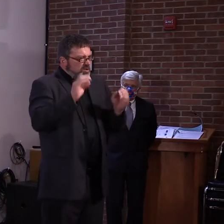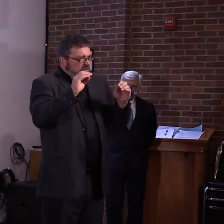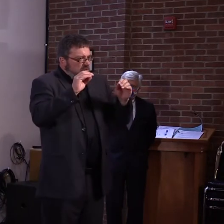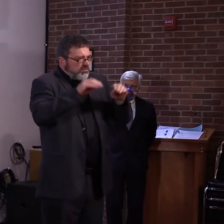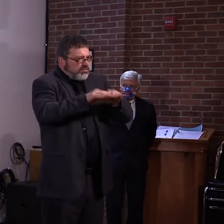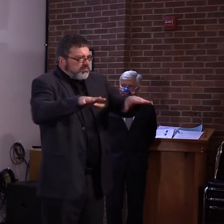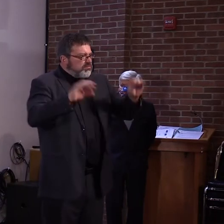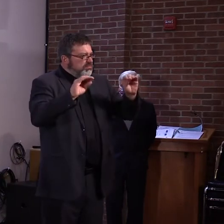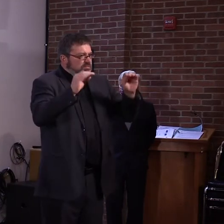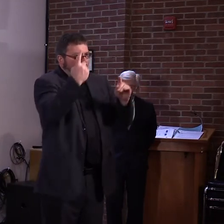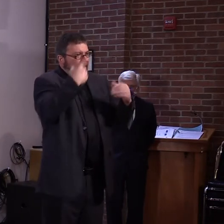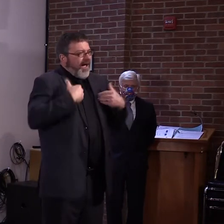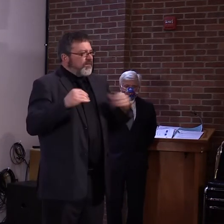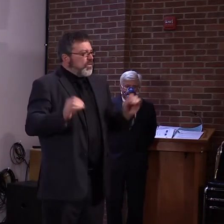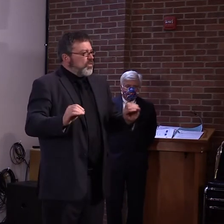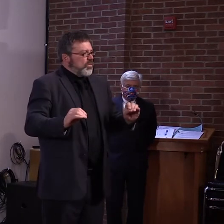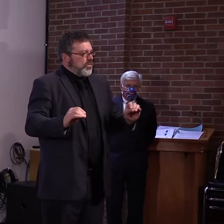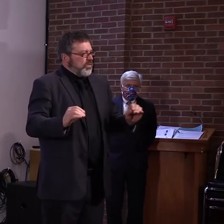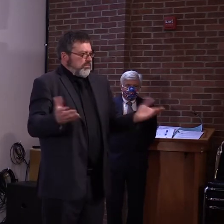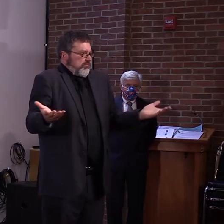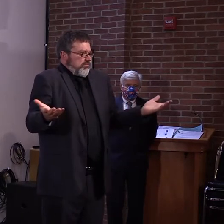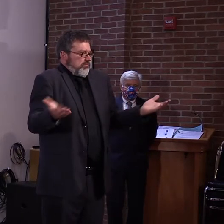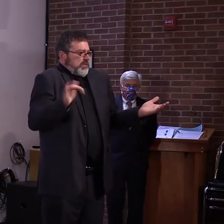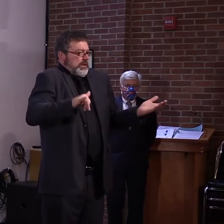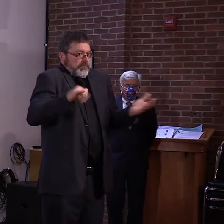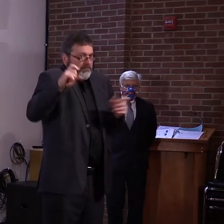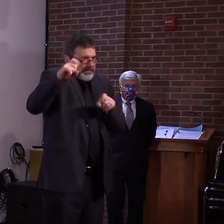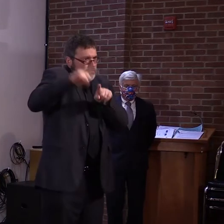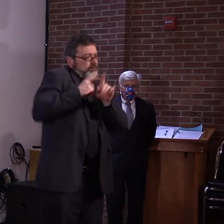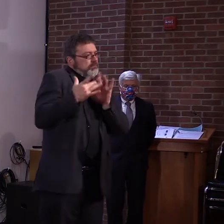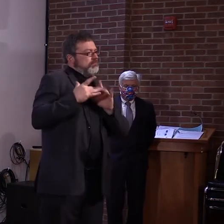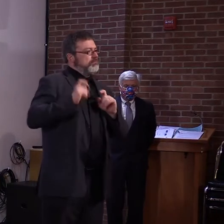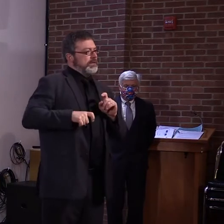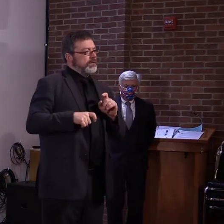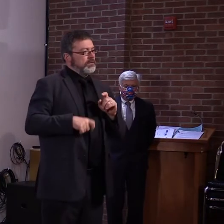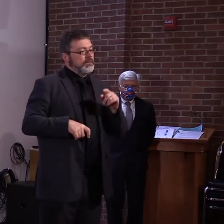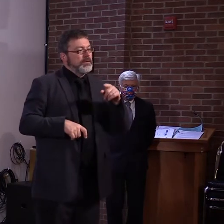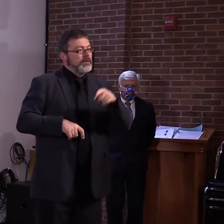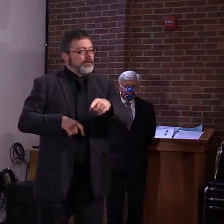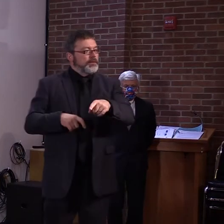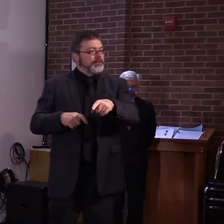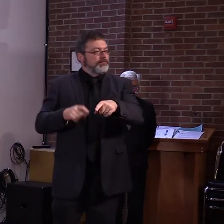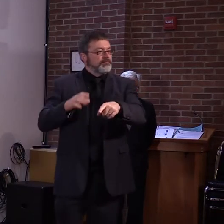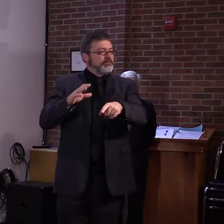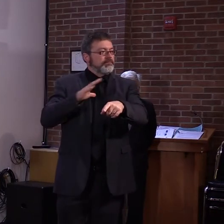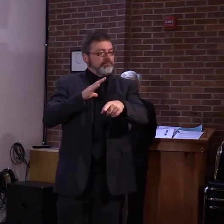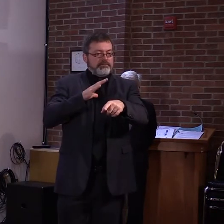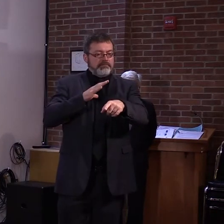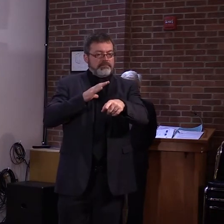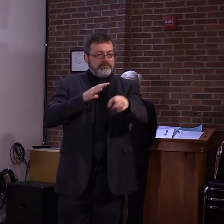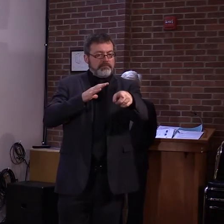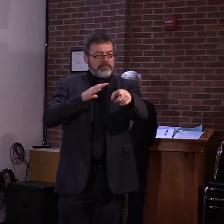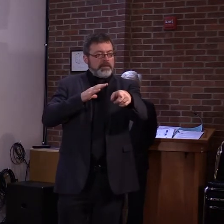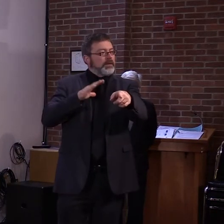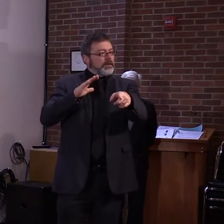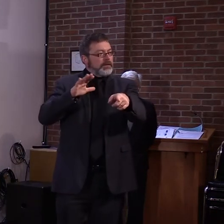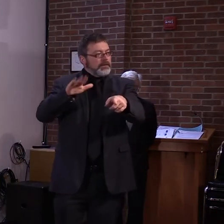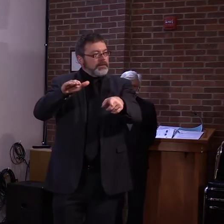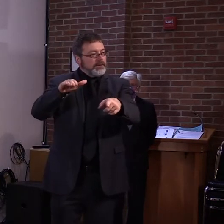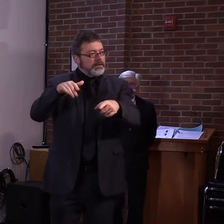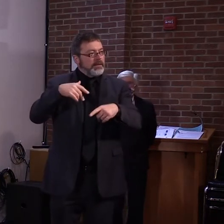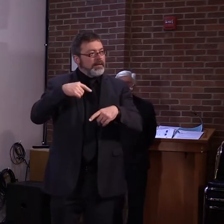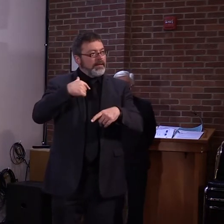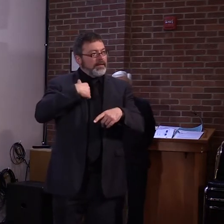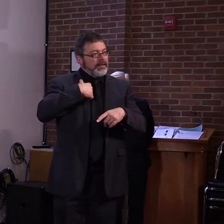setting. And Aaron, I just want to make sure you saw Commissioner Pichek's data presentation, which showed